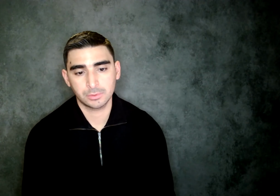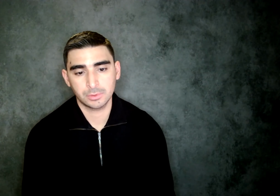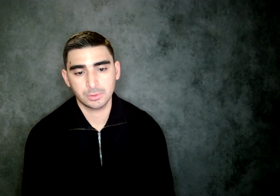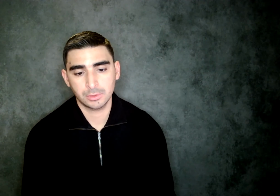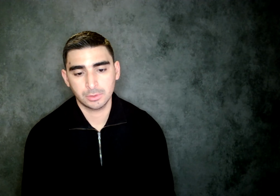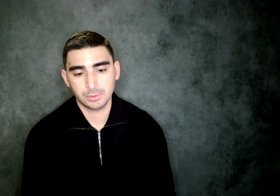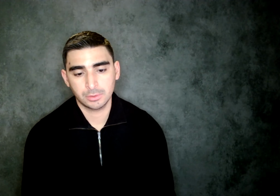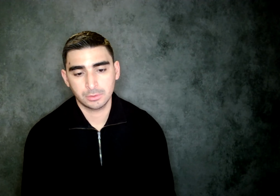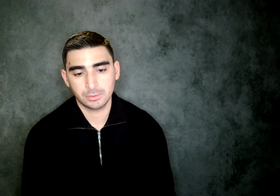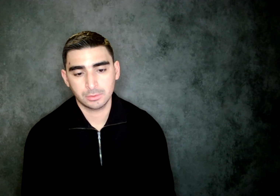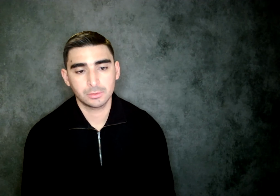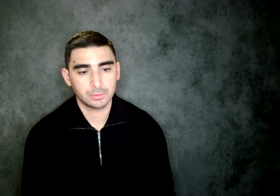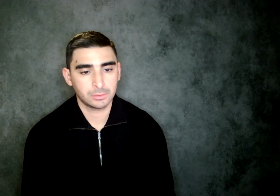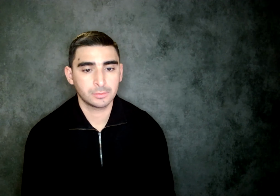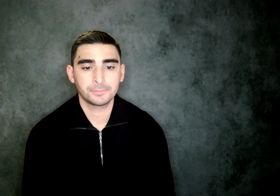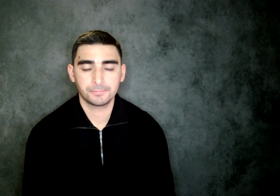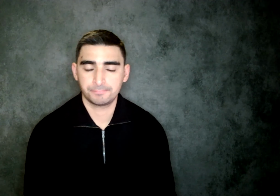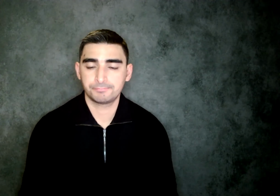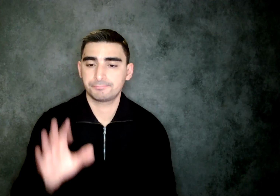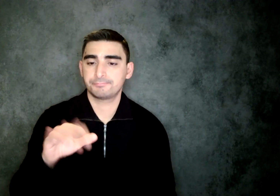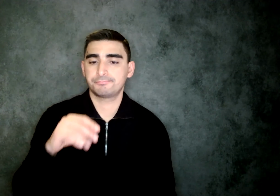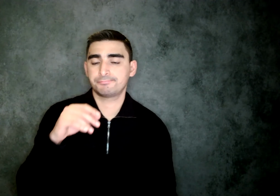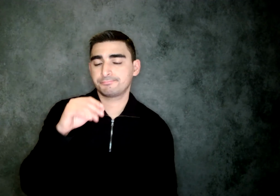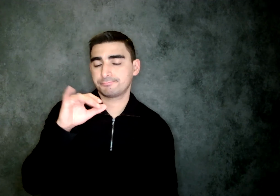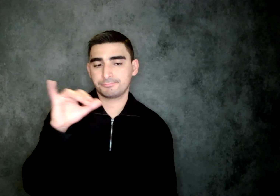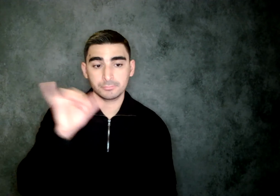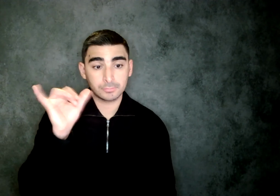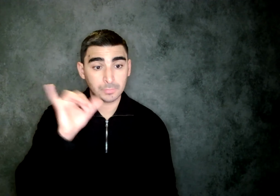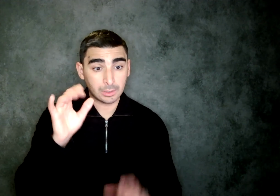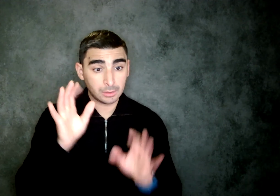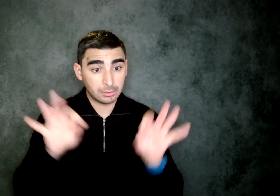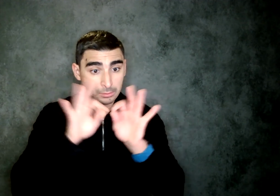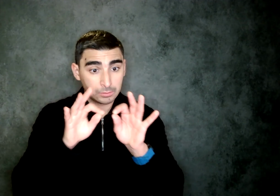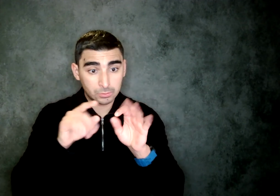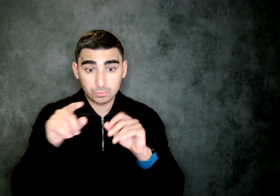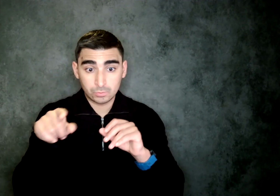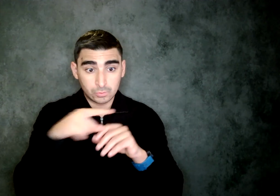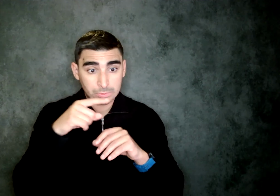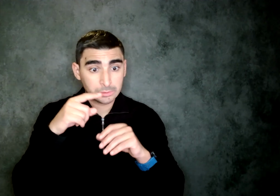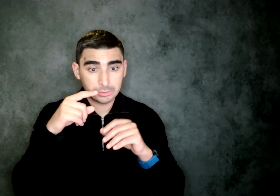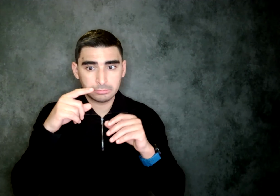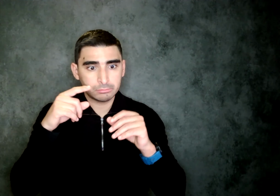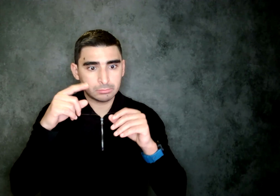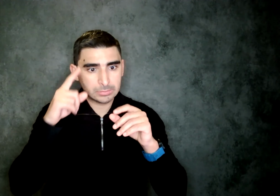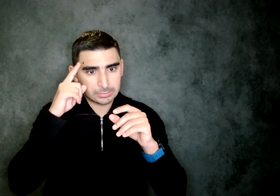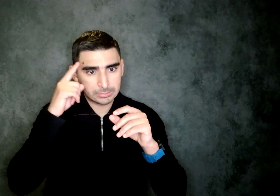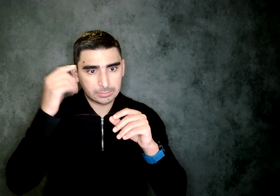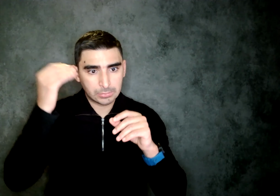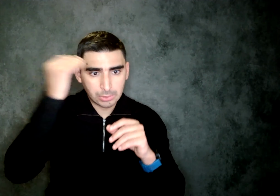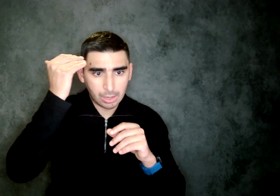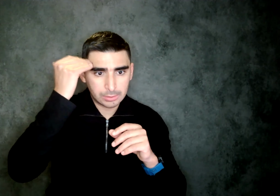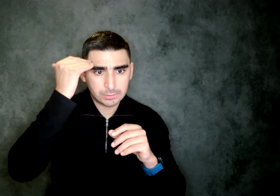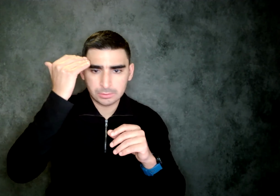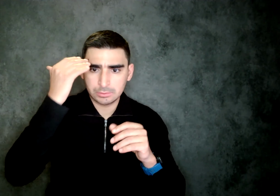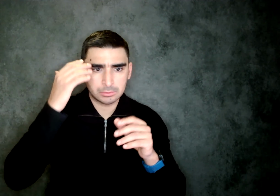And Jen and Kathy, I just want to make sure that we have the same level of knowledge and information. And so I